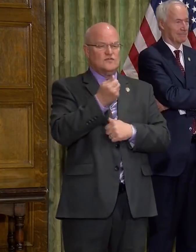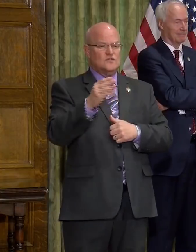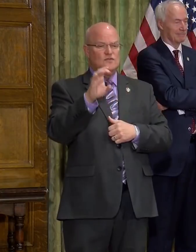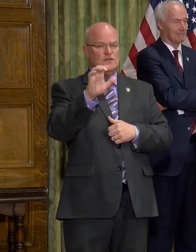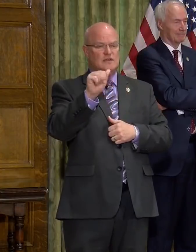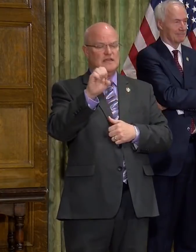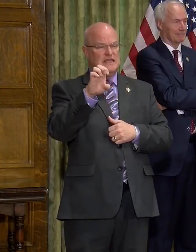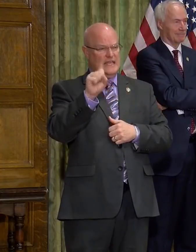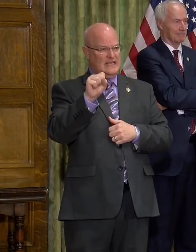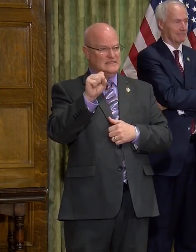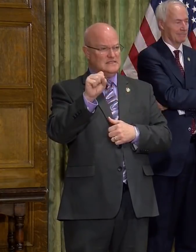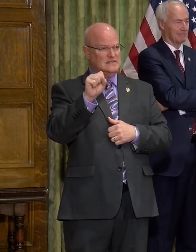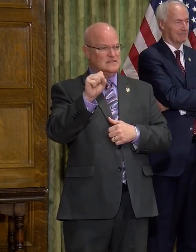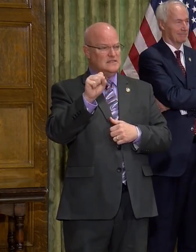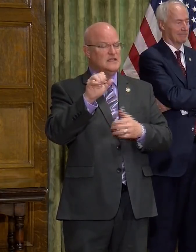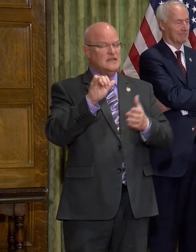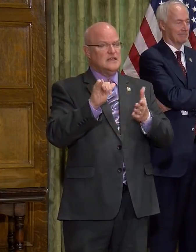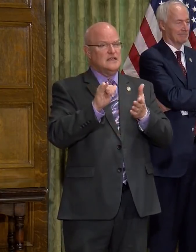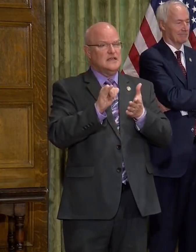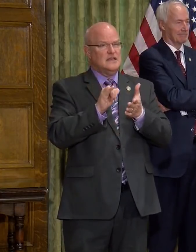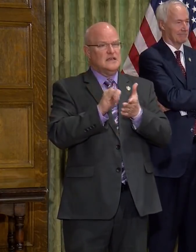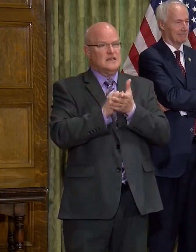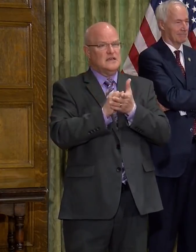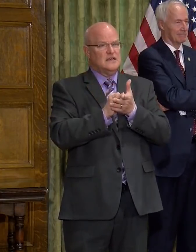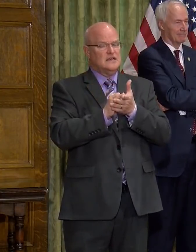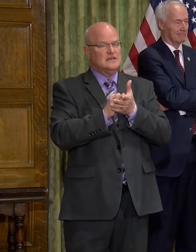cases, that